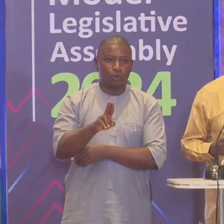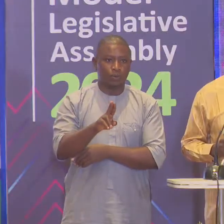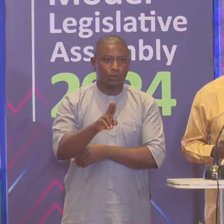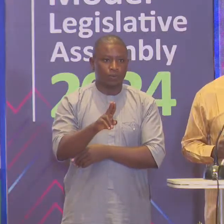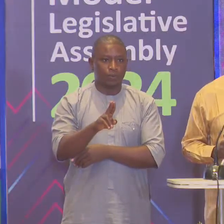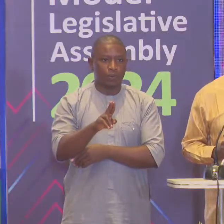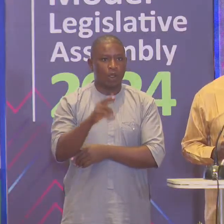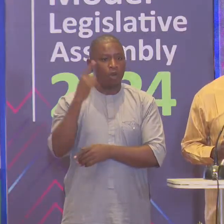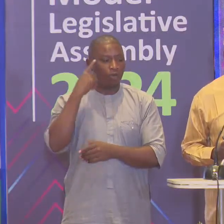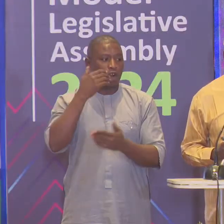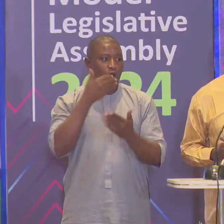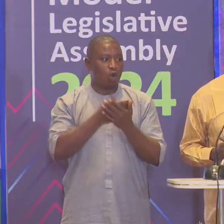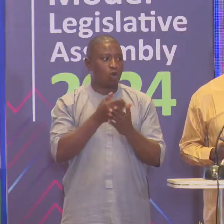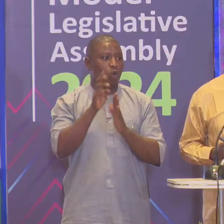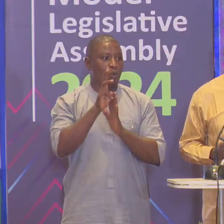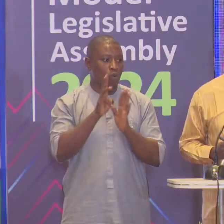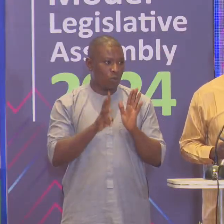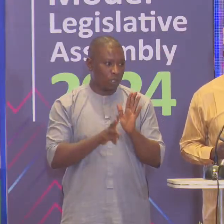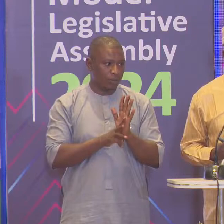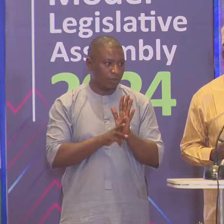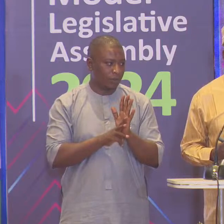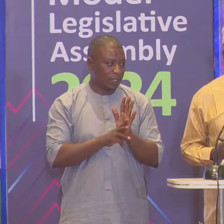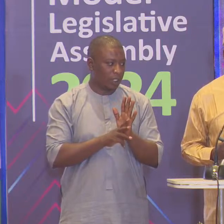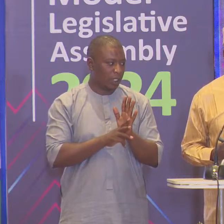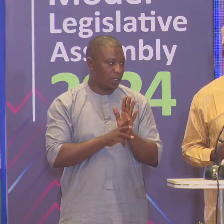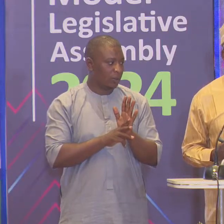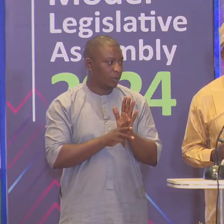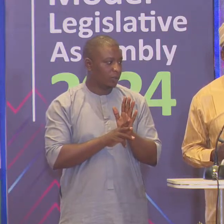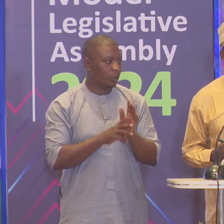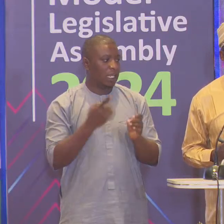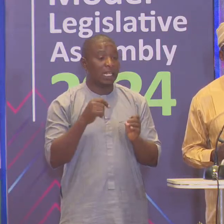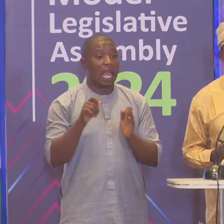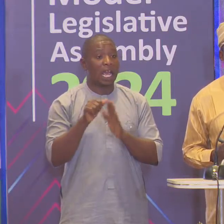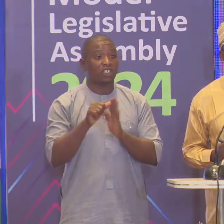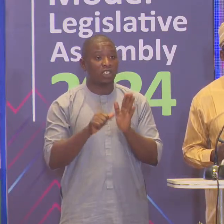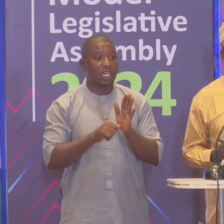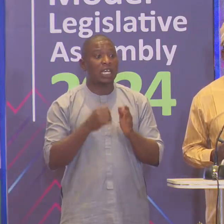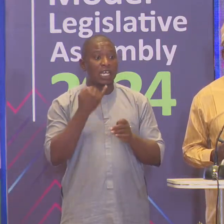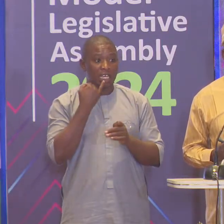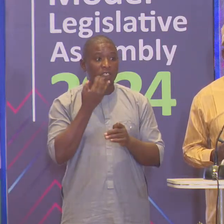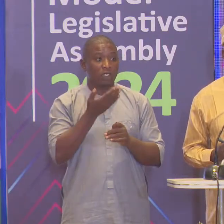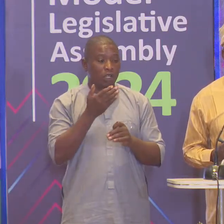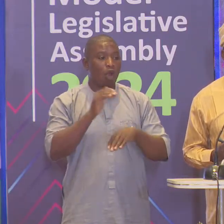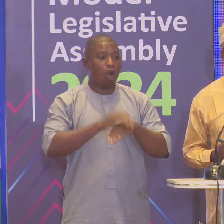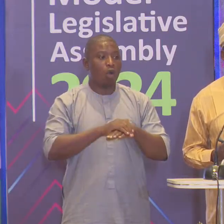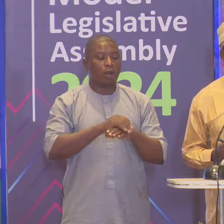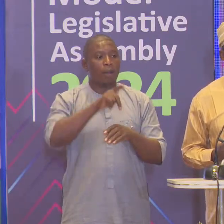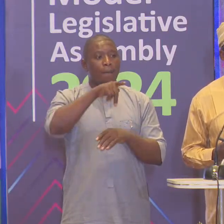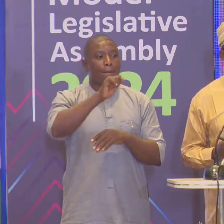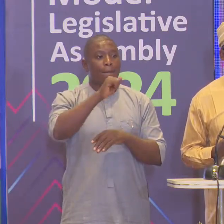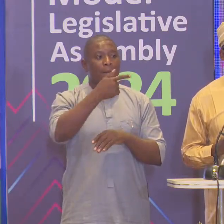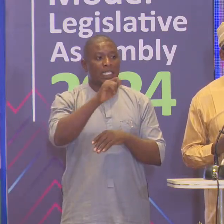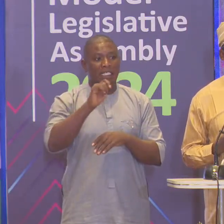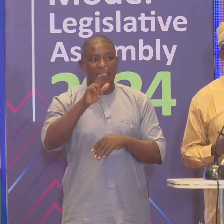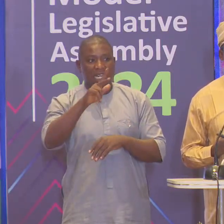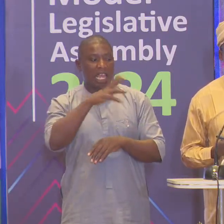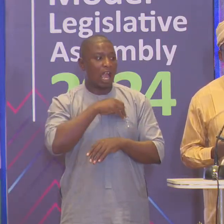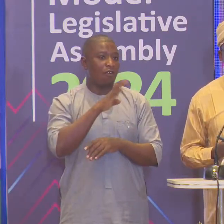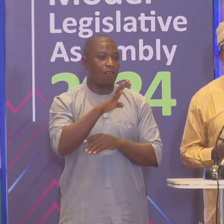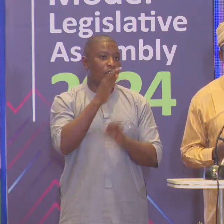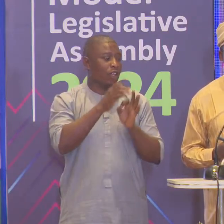for the Goodwill remarks. The agenda is contained on page 3 and 4. If you have